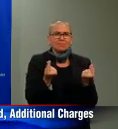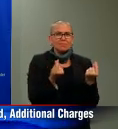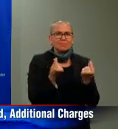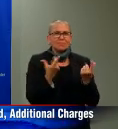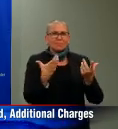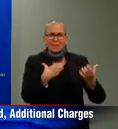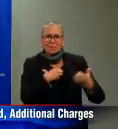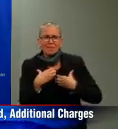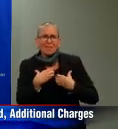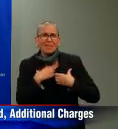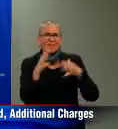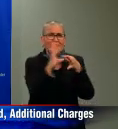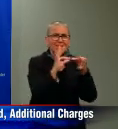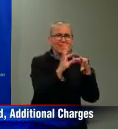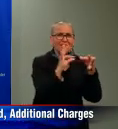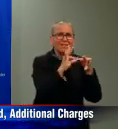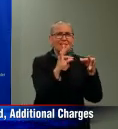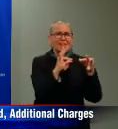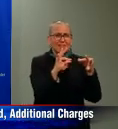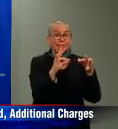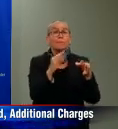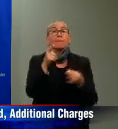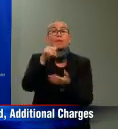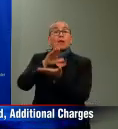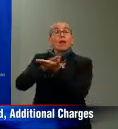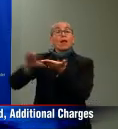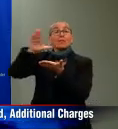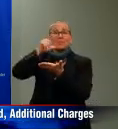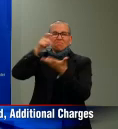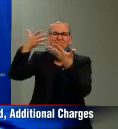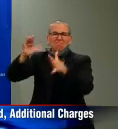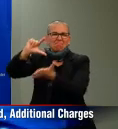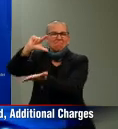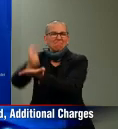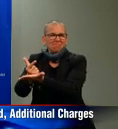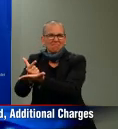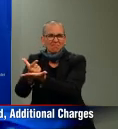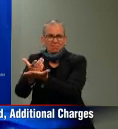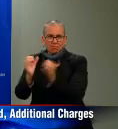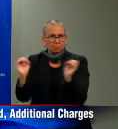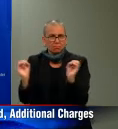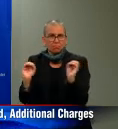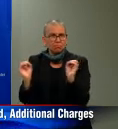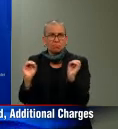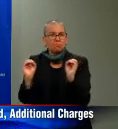post-secondary educational institutions that graduated 0 teachers of color.